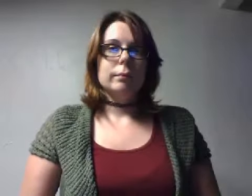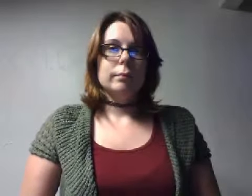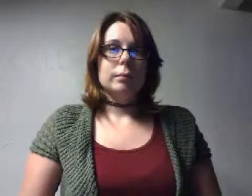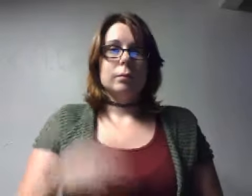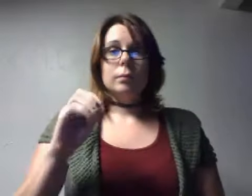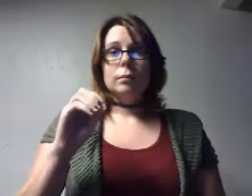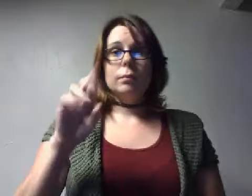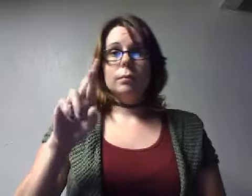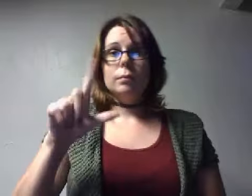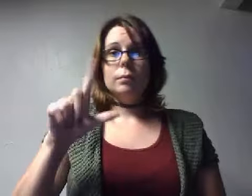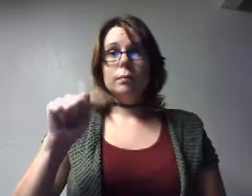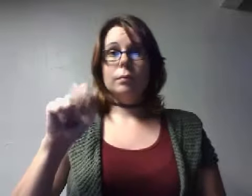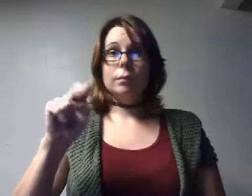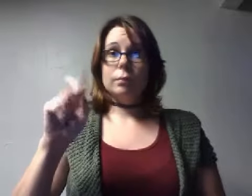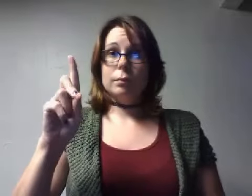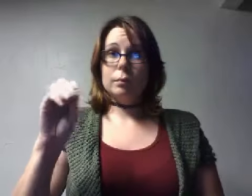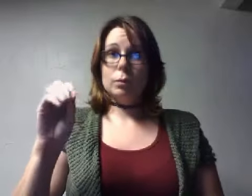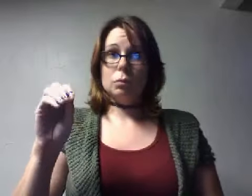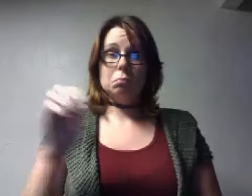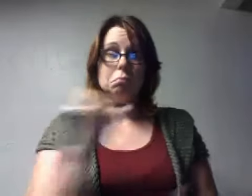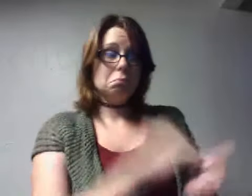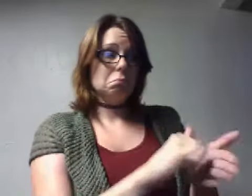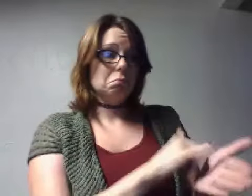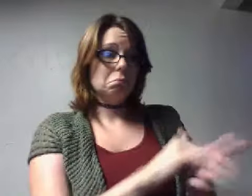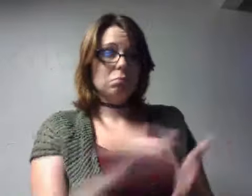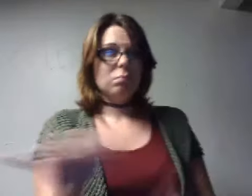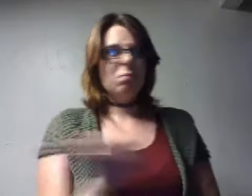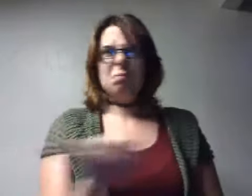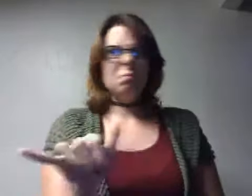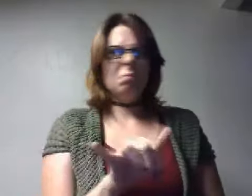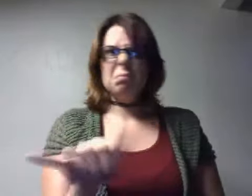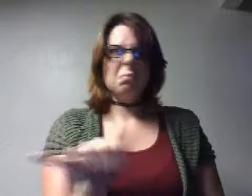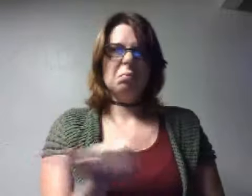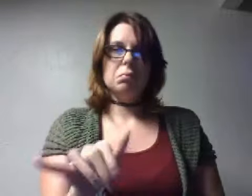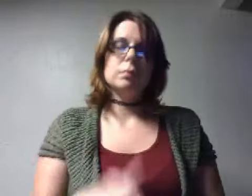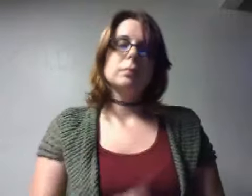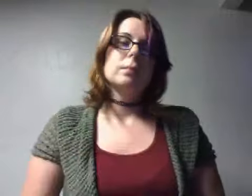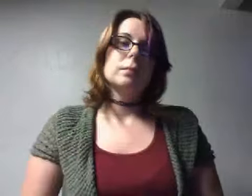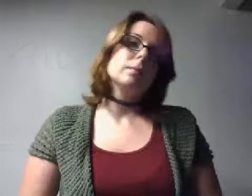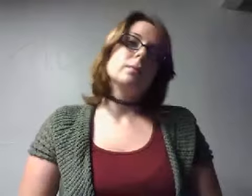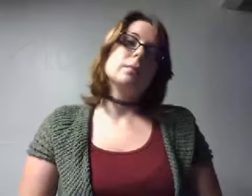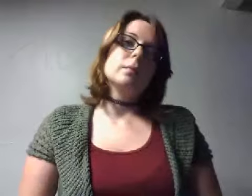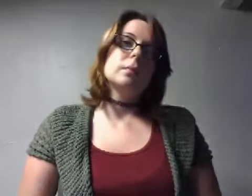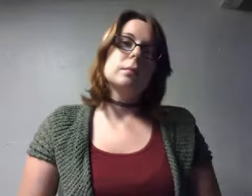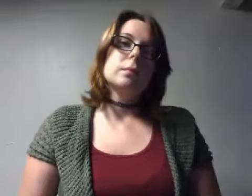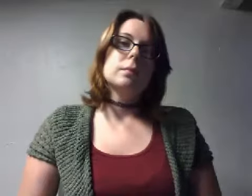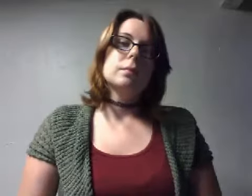that essence. I would walk around downtown, I'd put my iPod, and I'd listen to that song, and I would go to the alleyways and take all